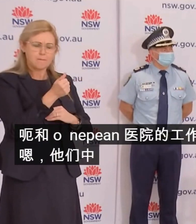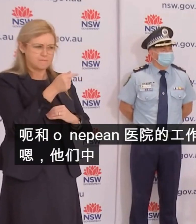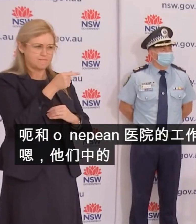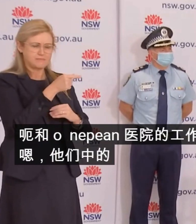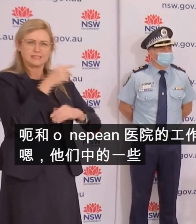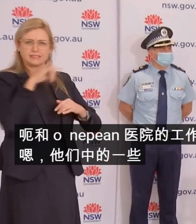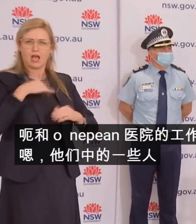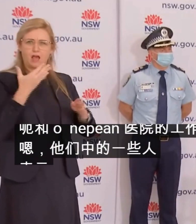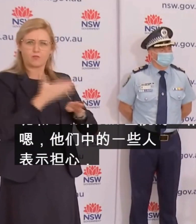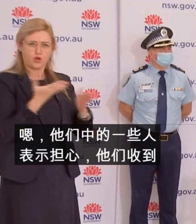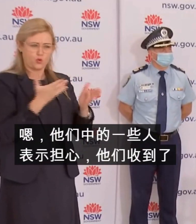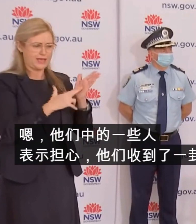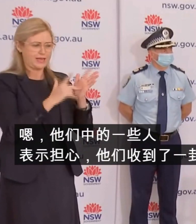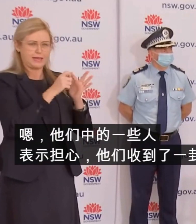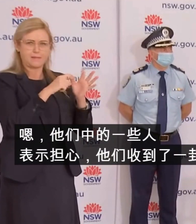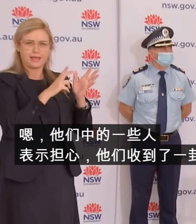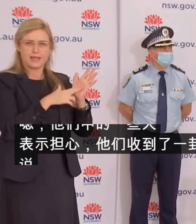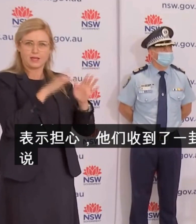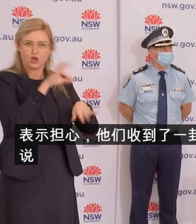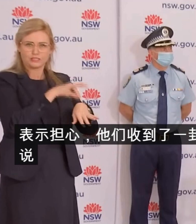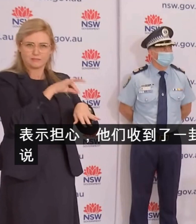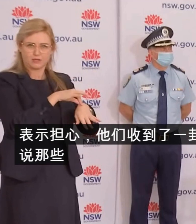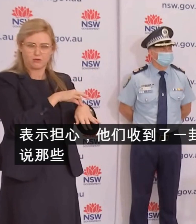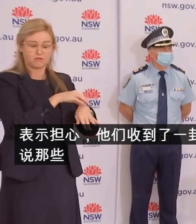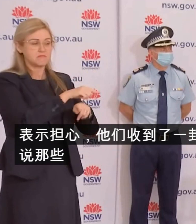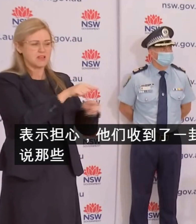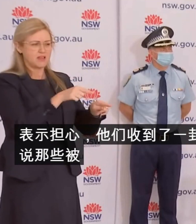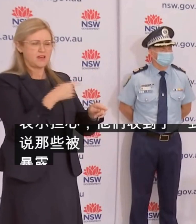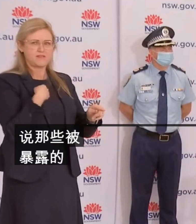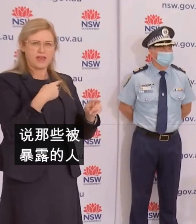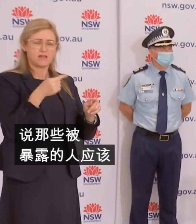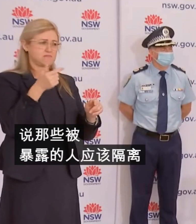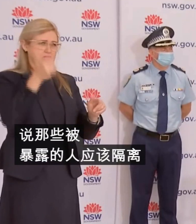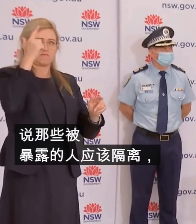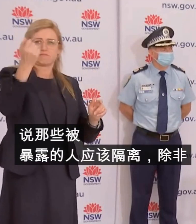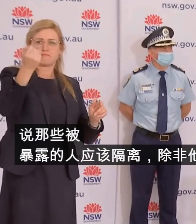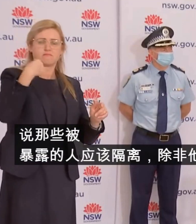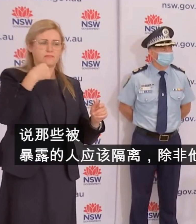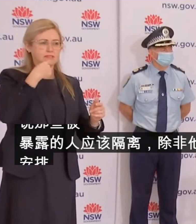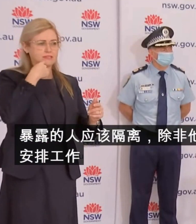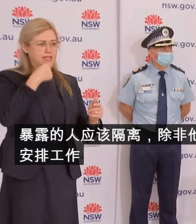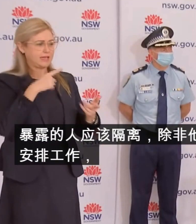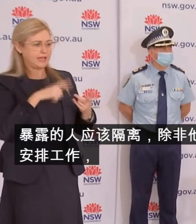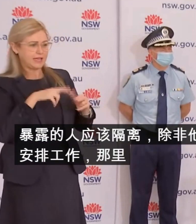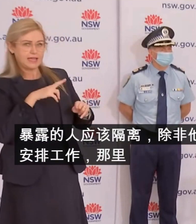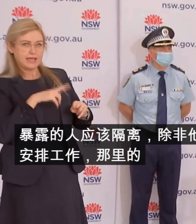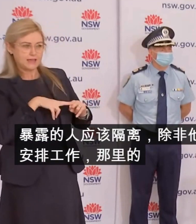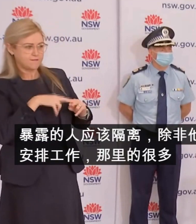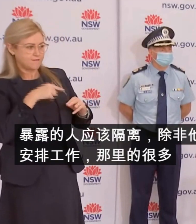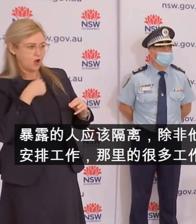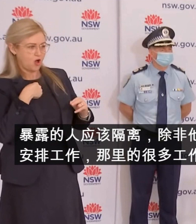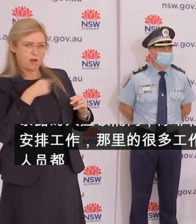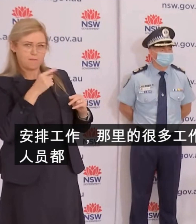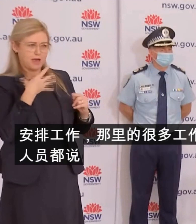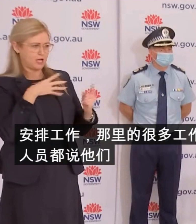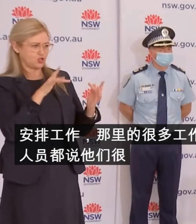Hospital. Some of them have raised concern that they got an email from management saying that those who were exposed should isolate unless they're rostered on to work. A